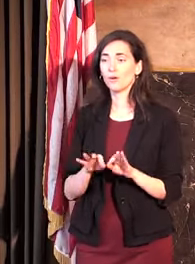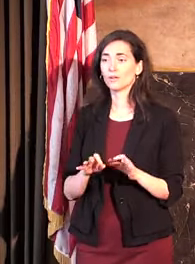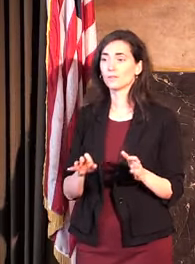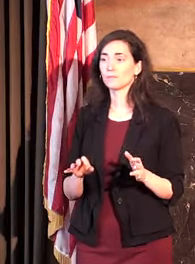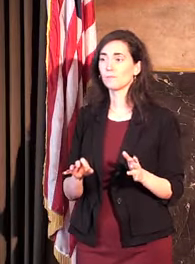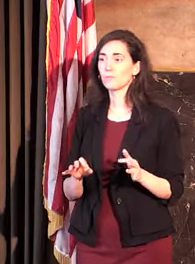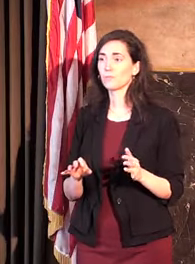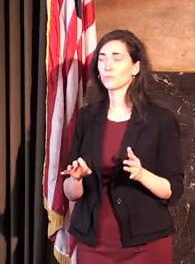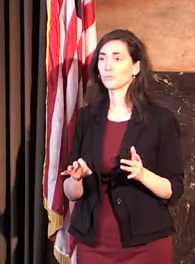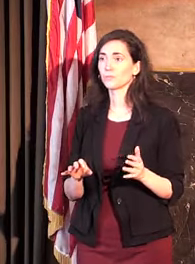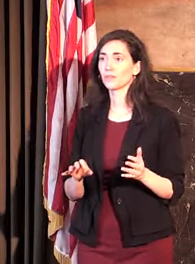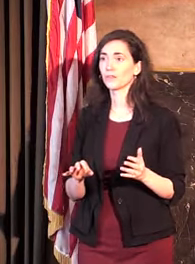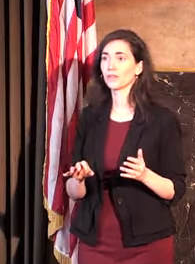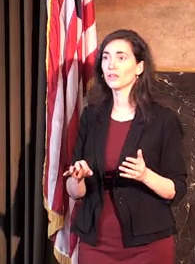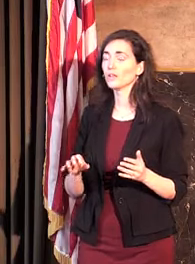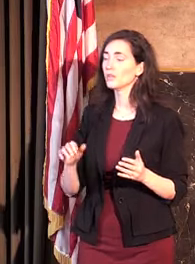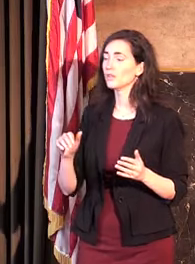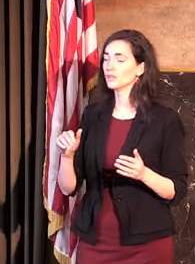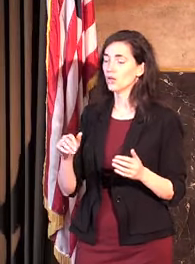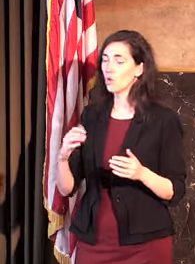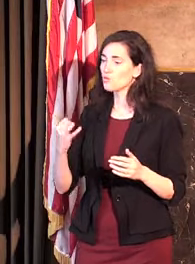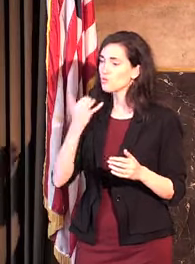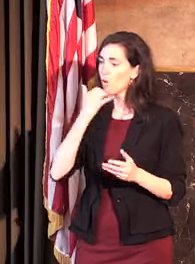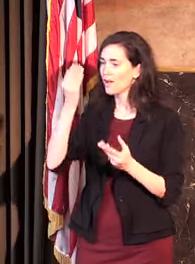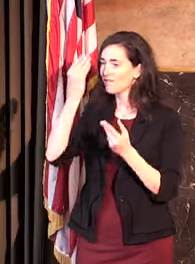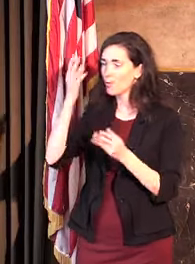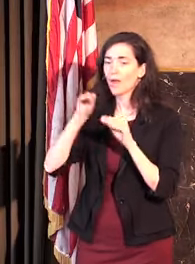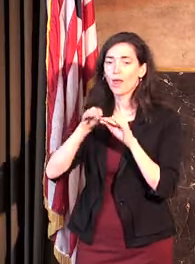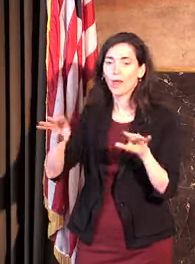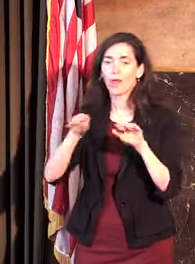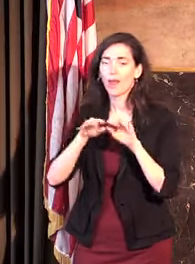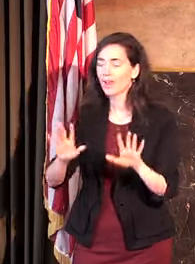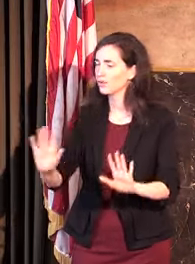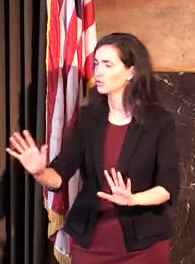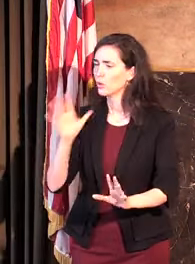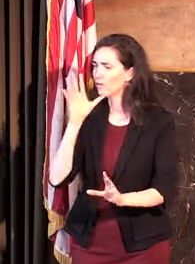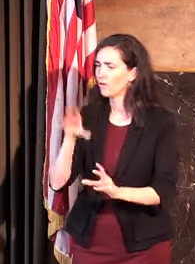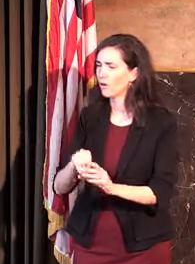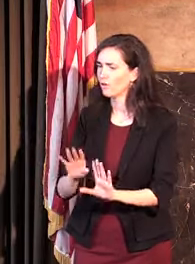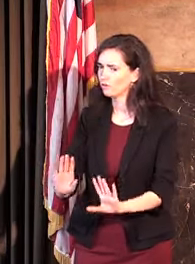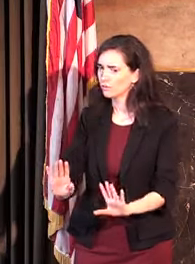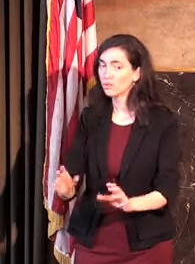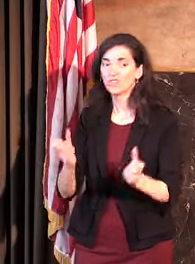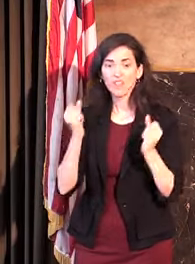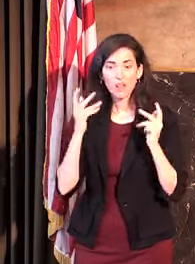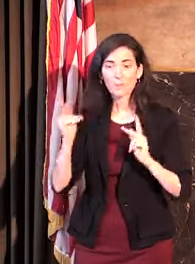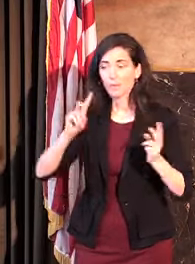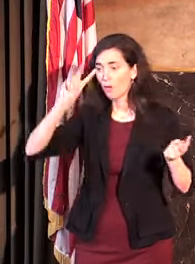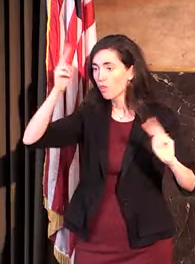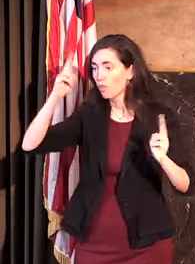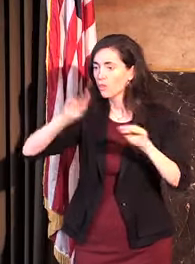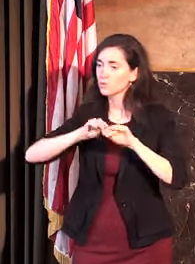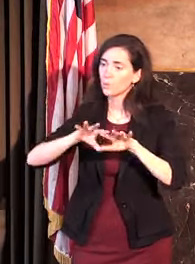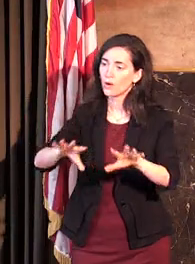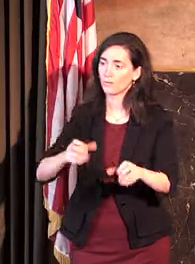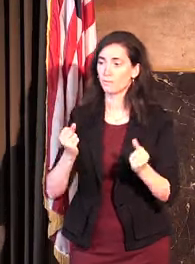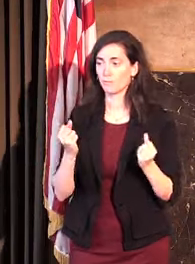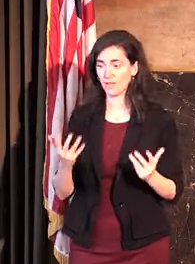engage in misinformation. And there's an awful lot of that out there as well. So, for